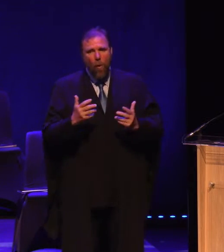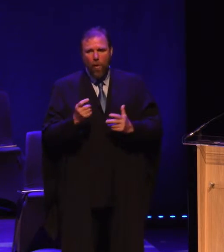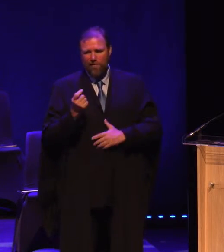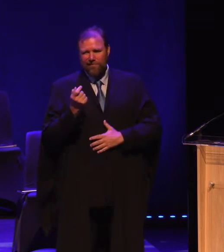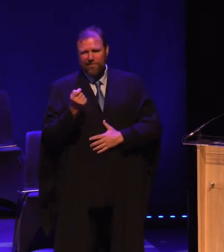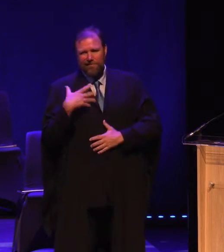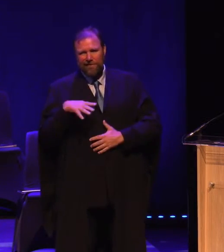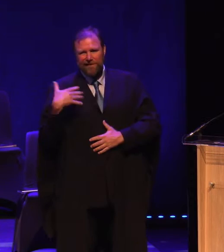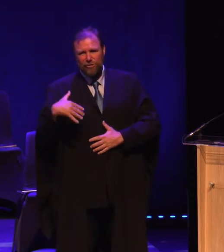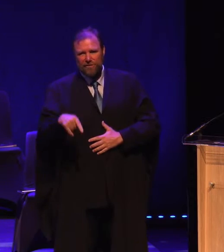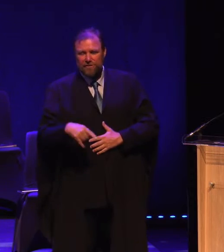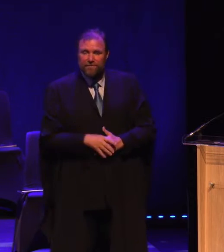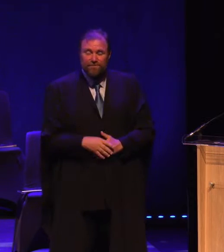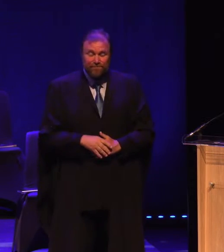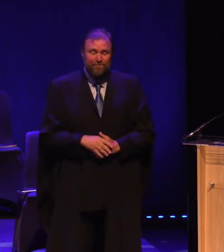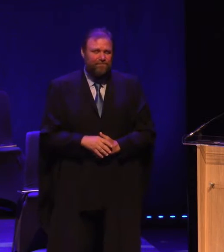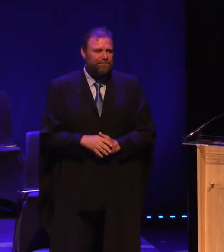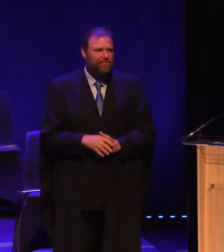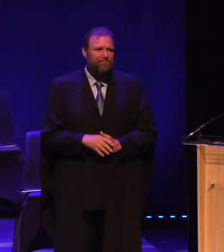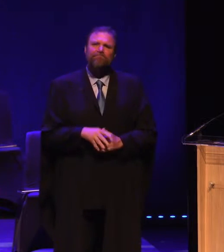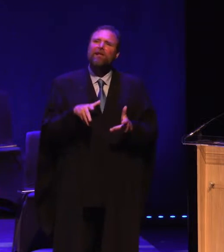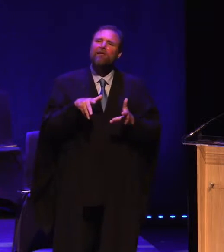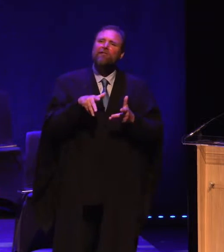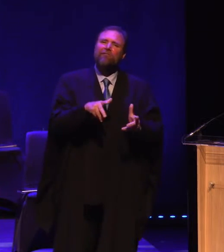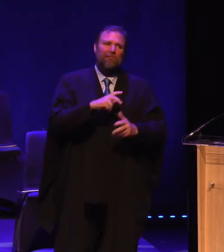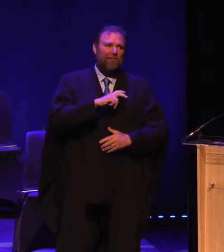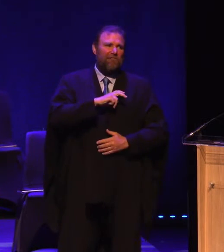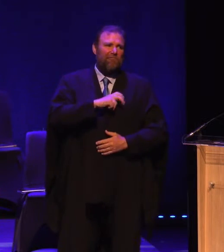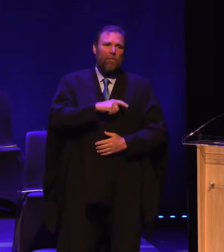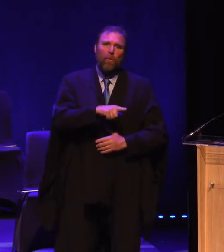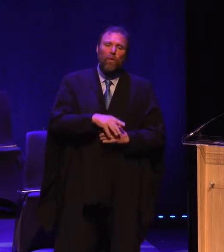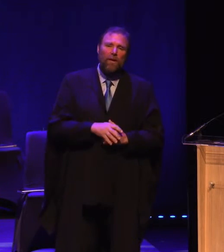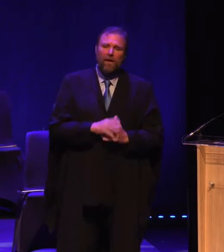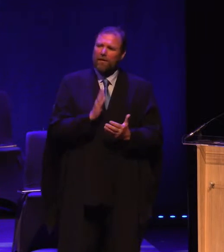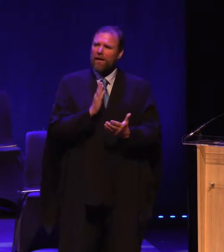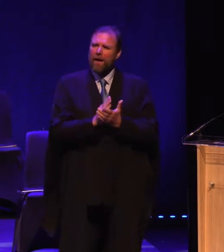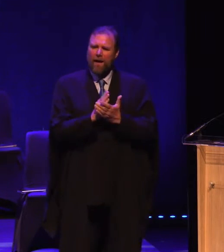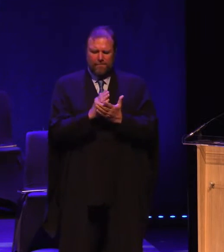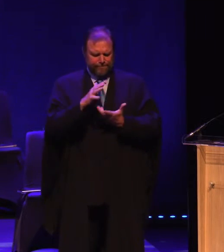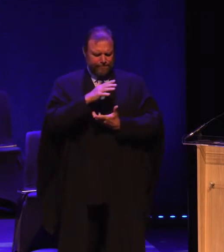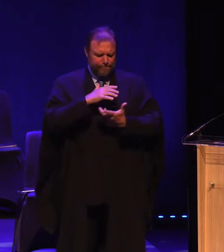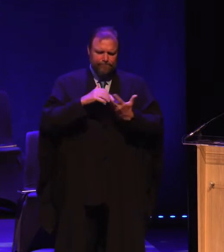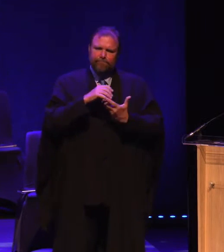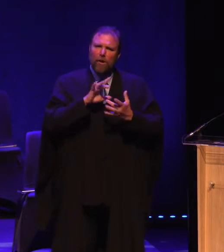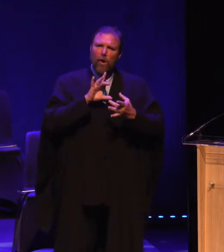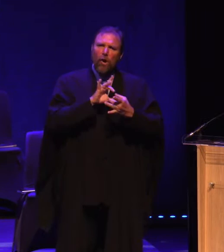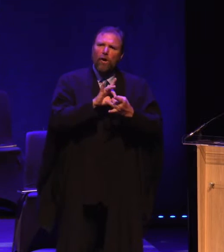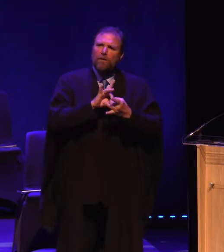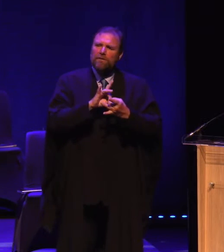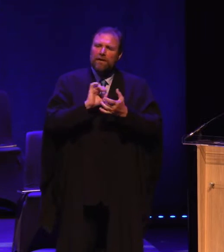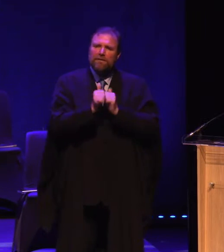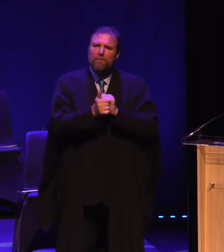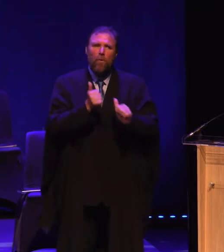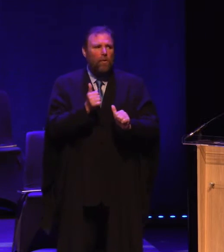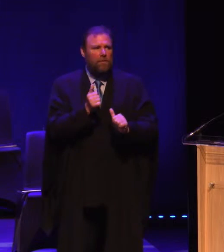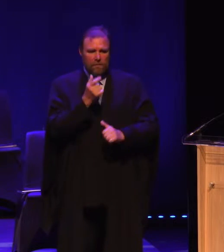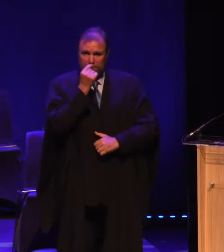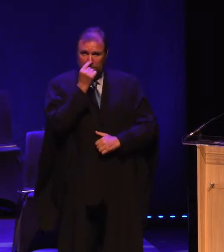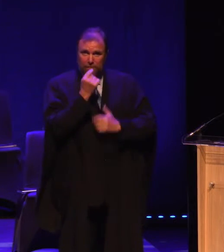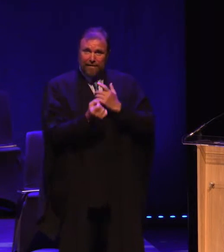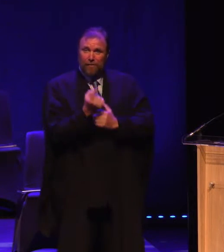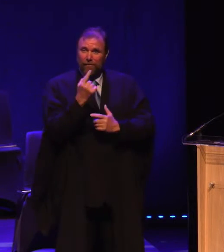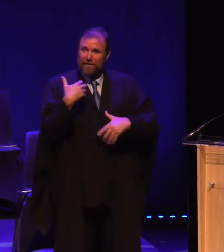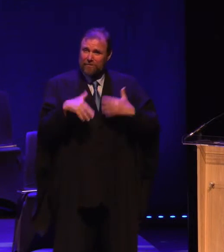injured. Rugby union is a contact sport where the likelihood of injury is